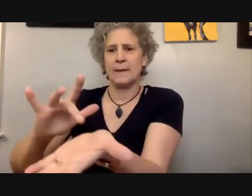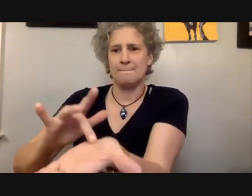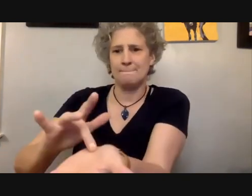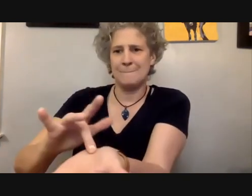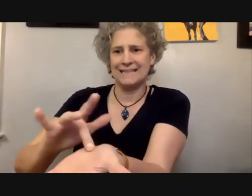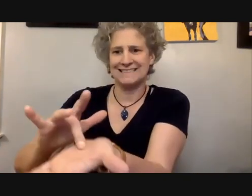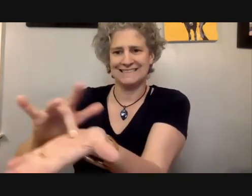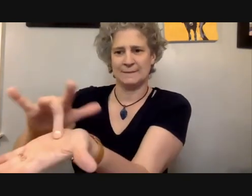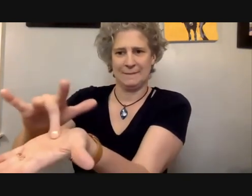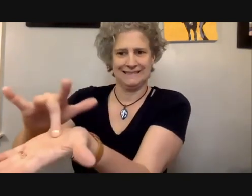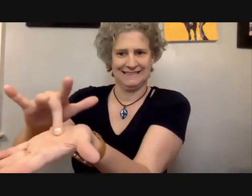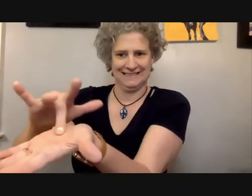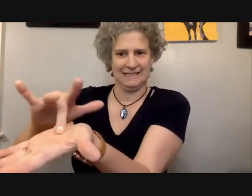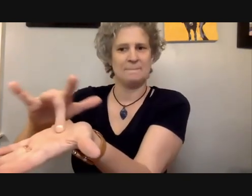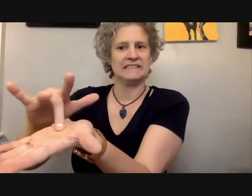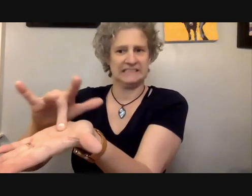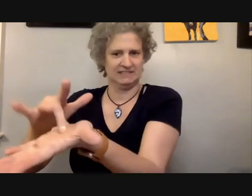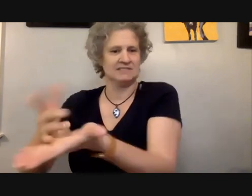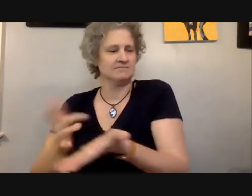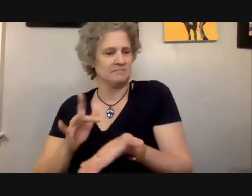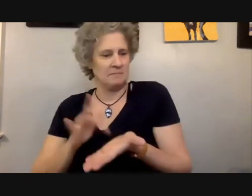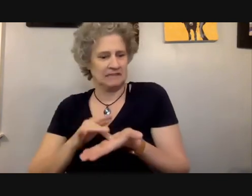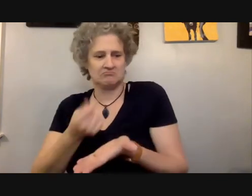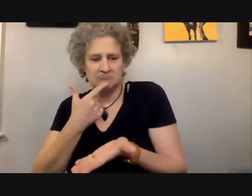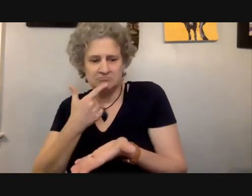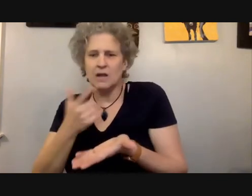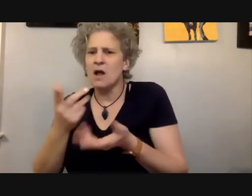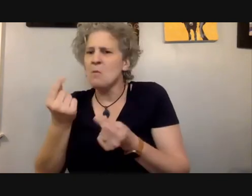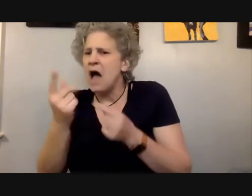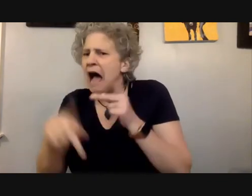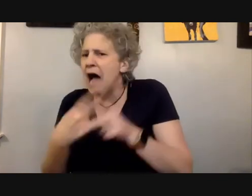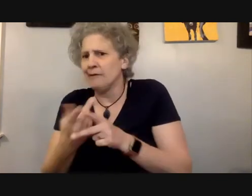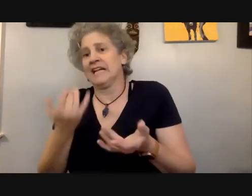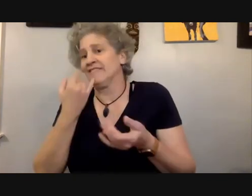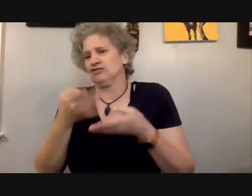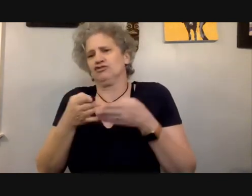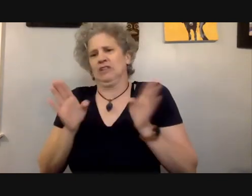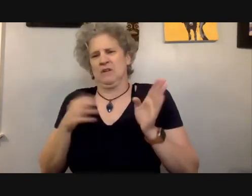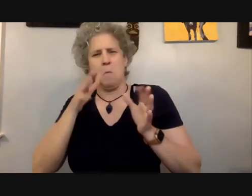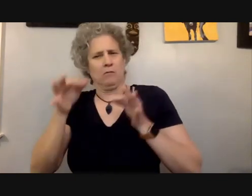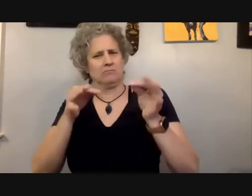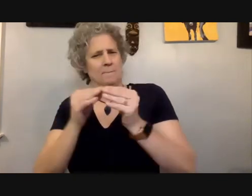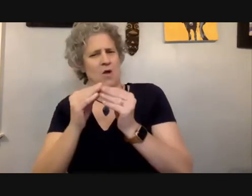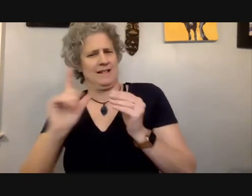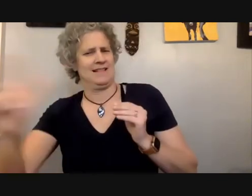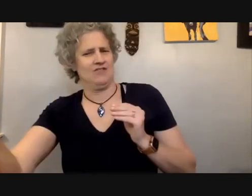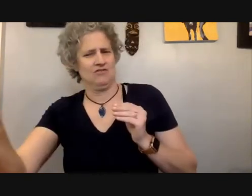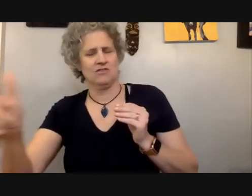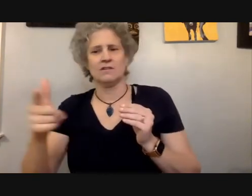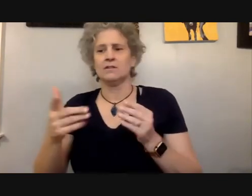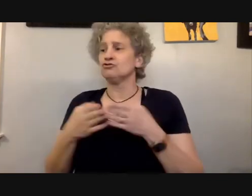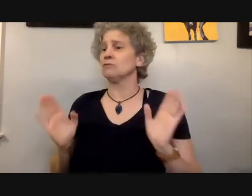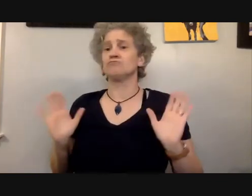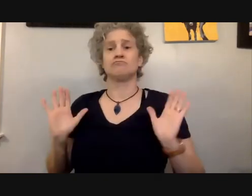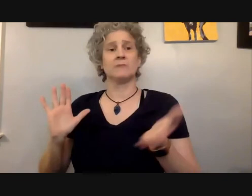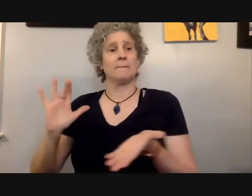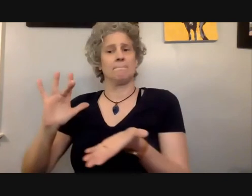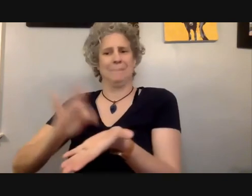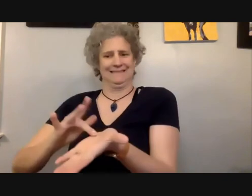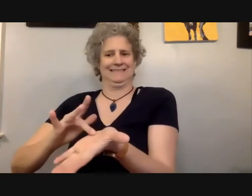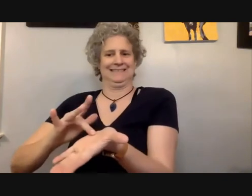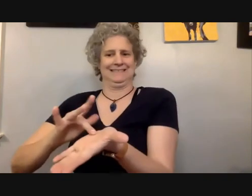Medicine is signed like this. And then depending on the route, and we'll talk about this a